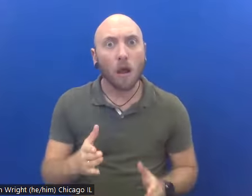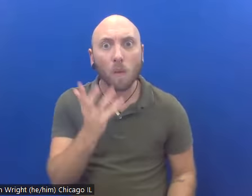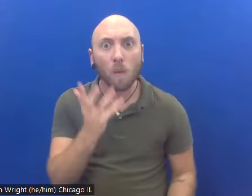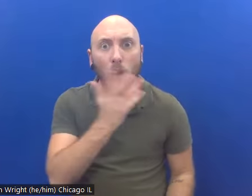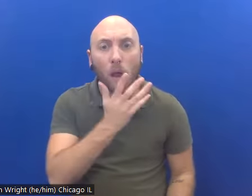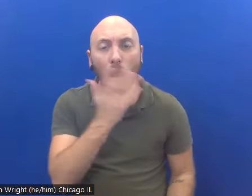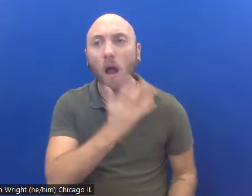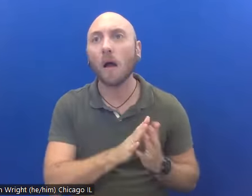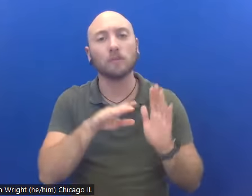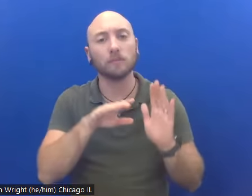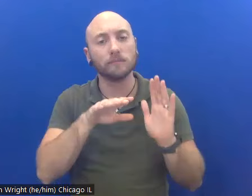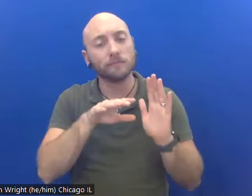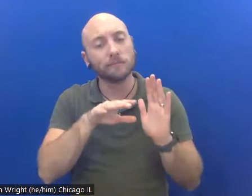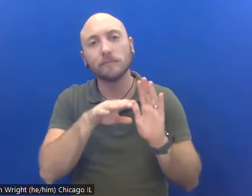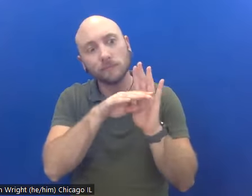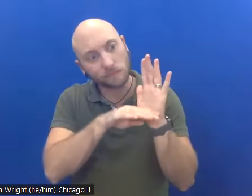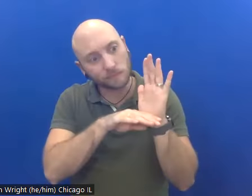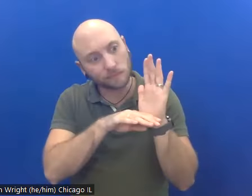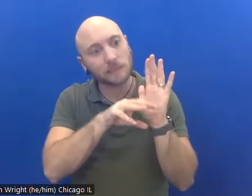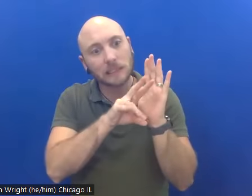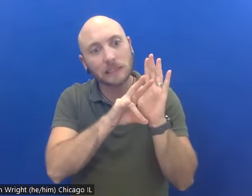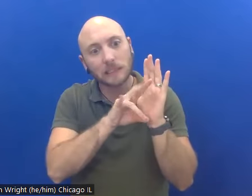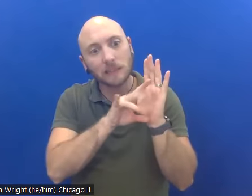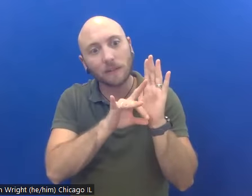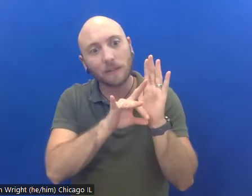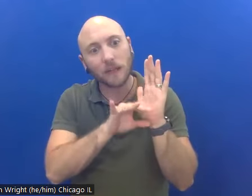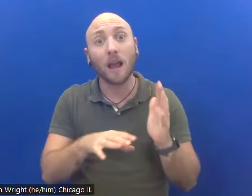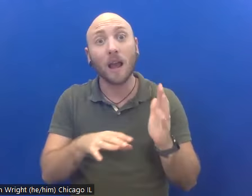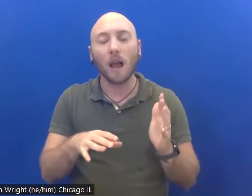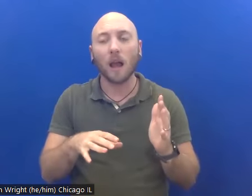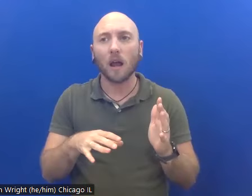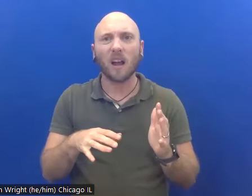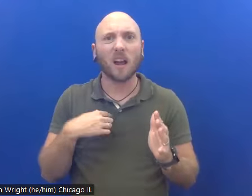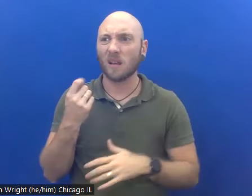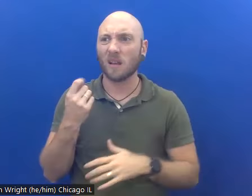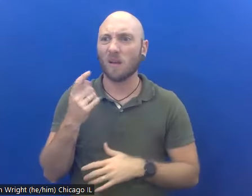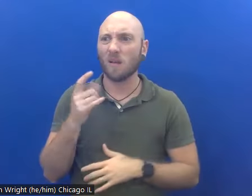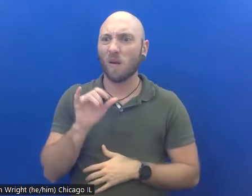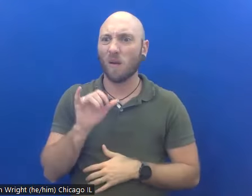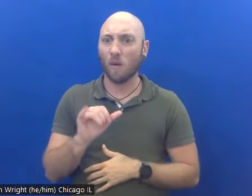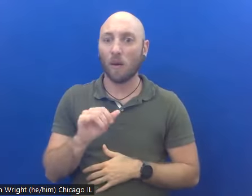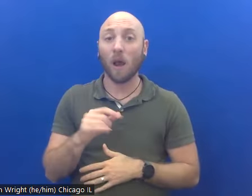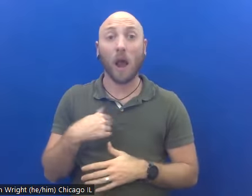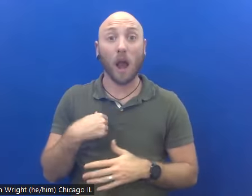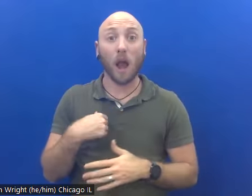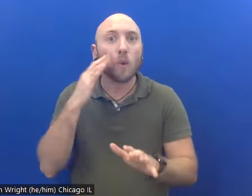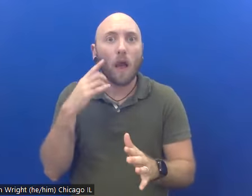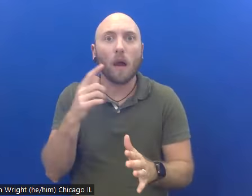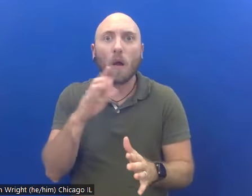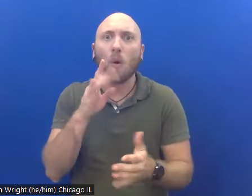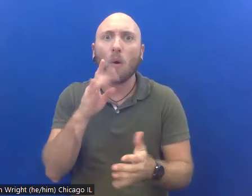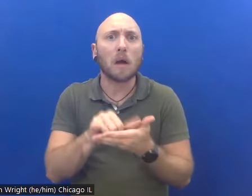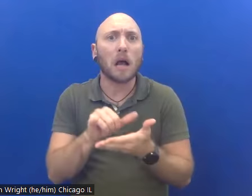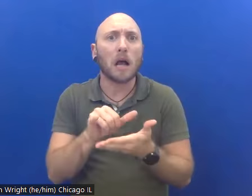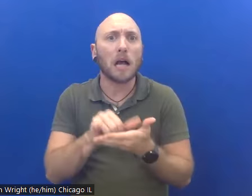and I make amends, and that blows my mind because that's not going to work for me. That's how I get punched in the face, right? But I start making amends, and